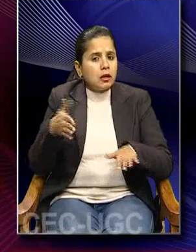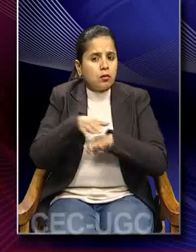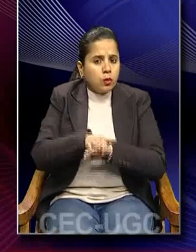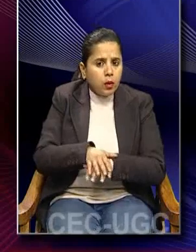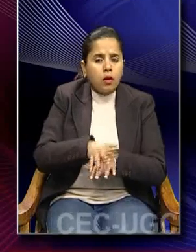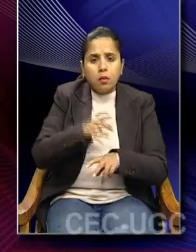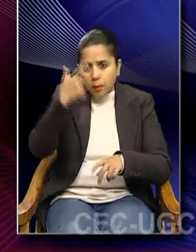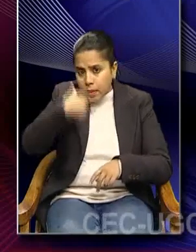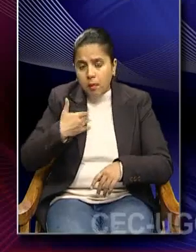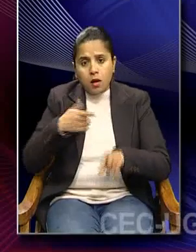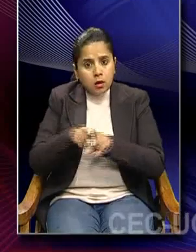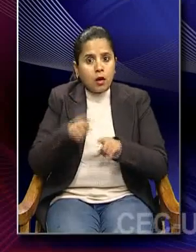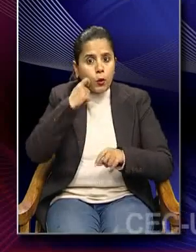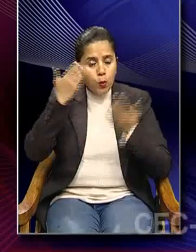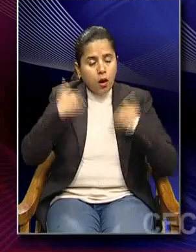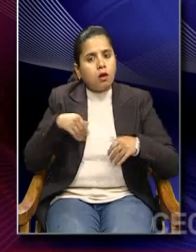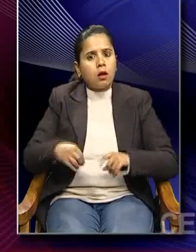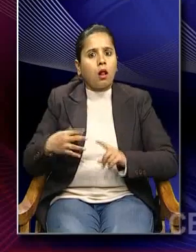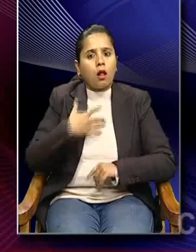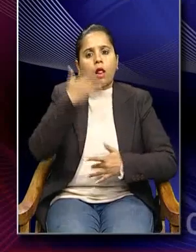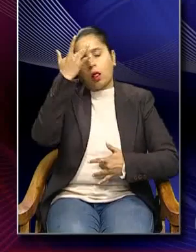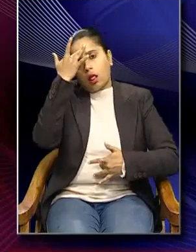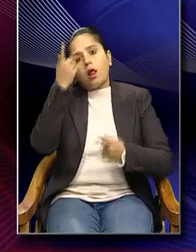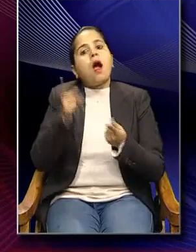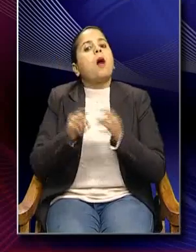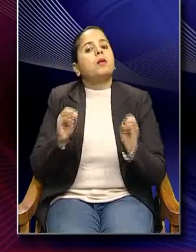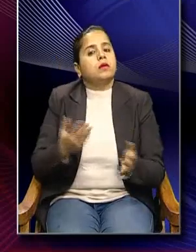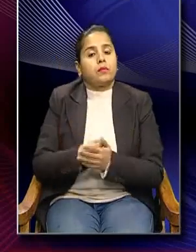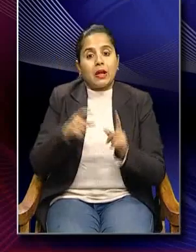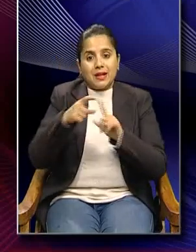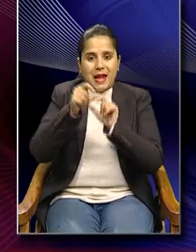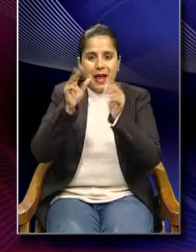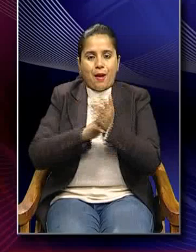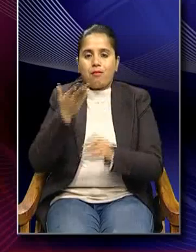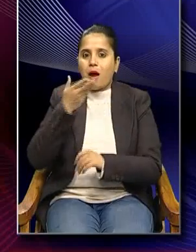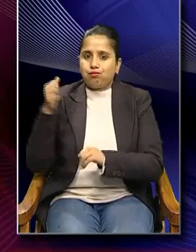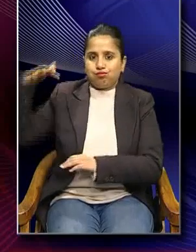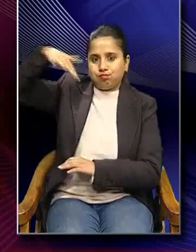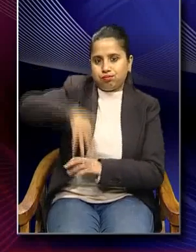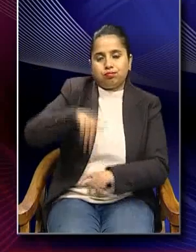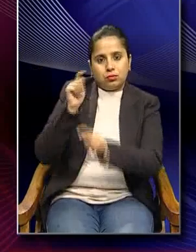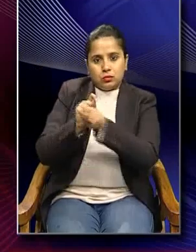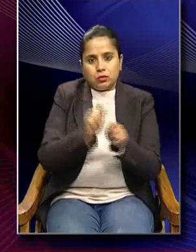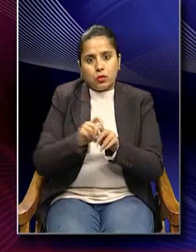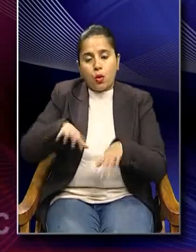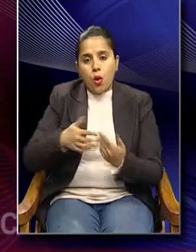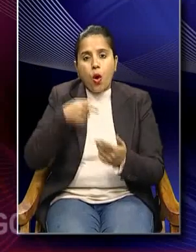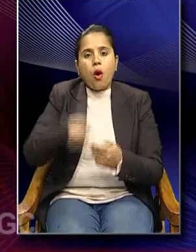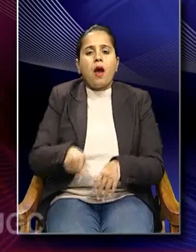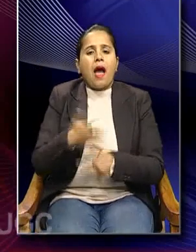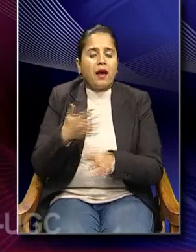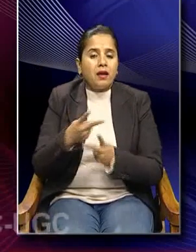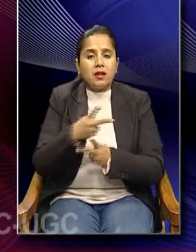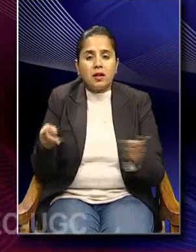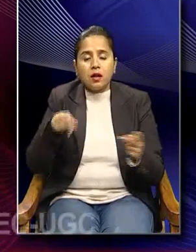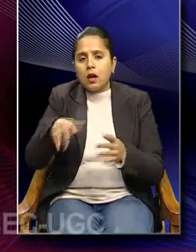including humans. In case of building the dam or eliminating an endangered species,